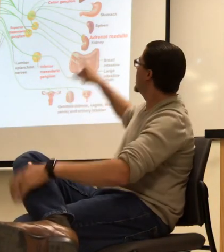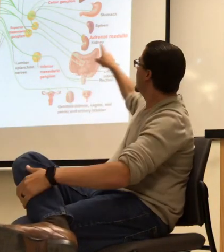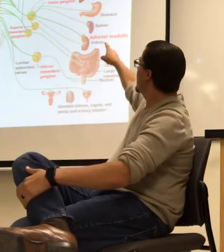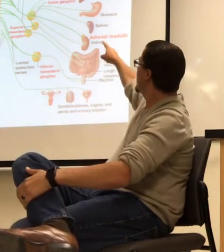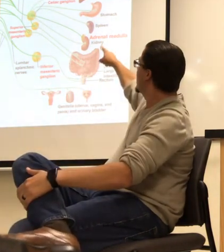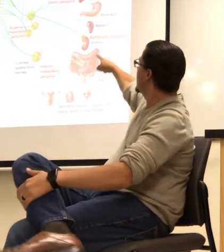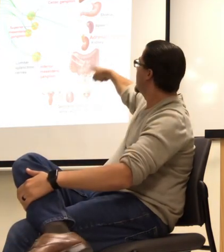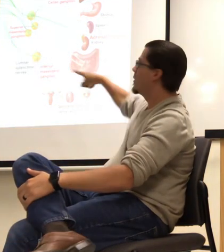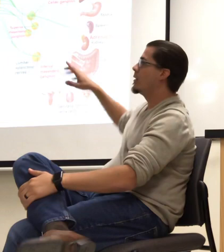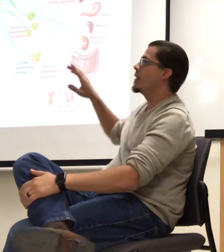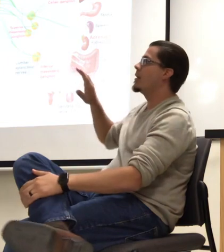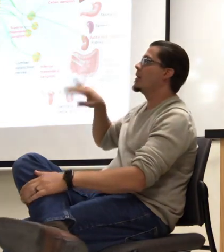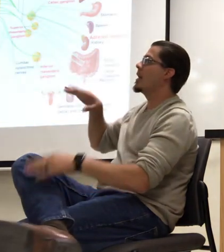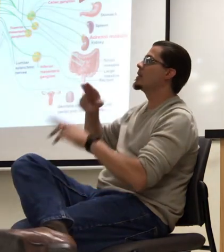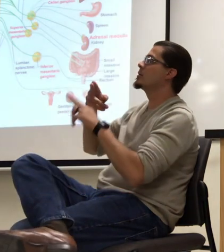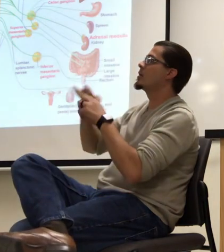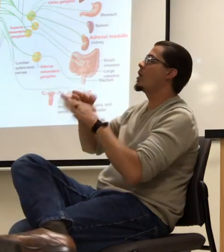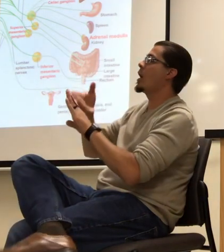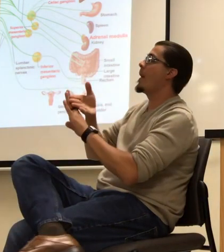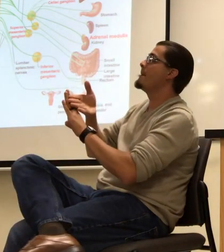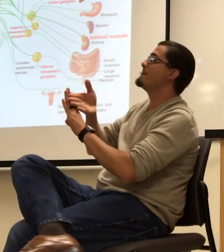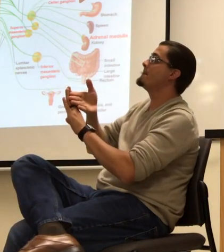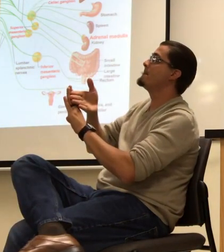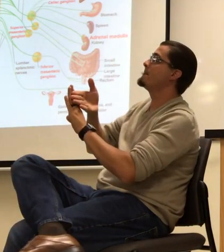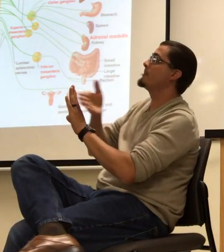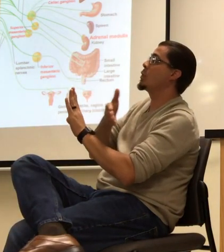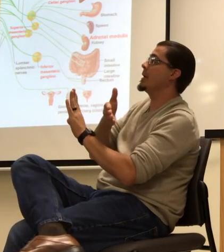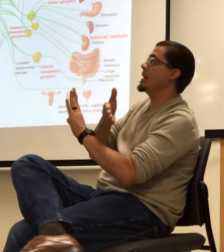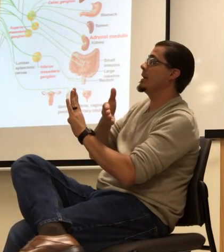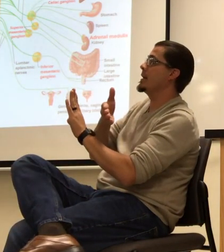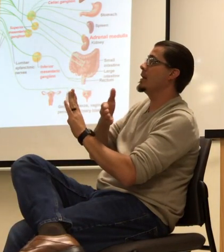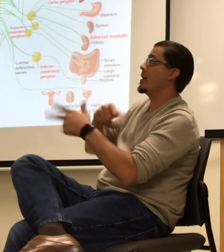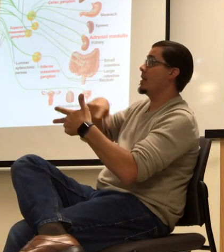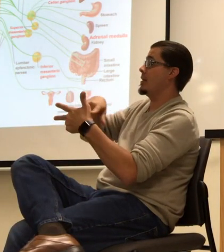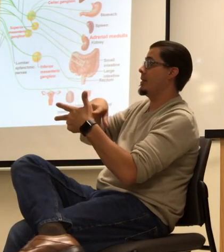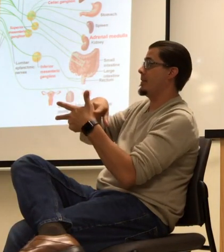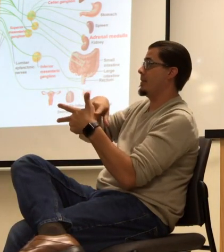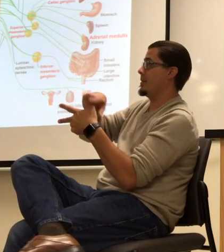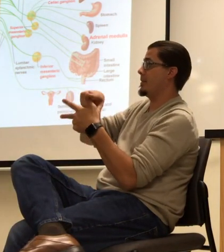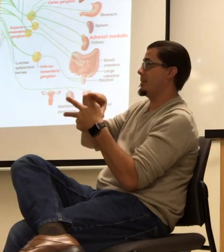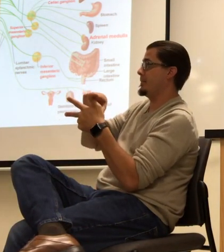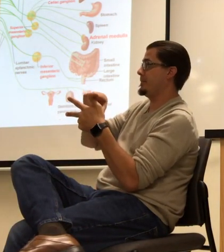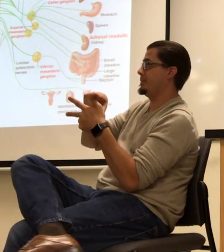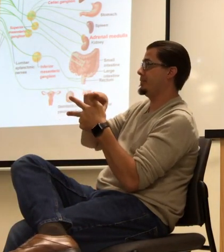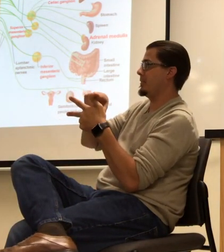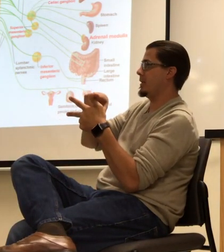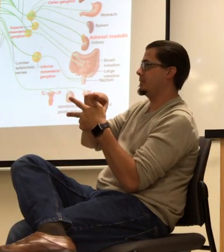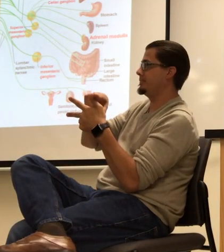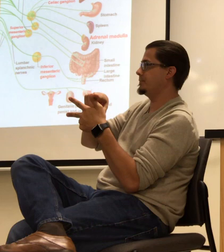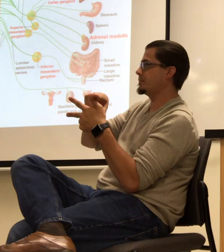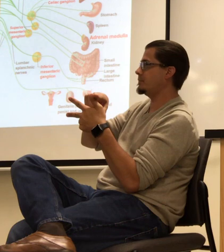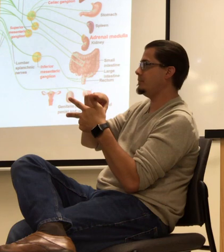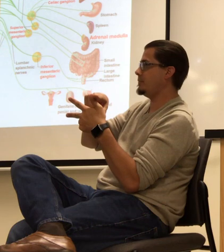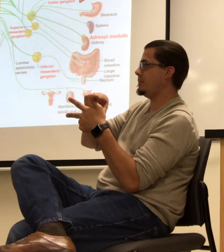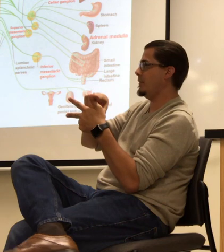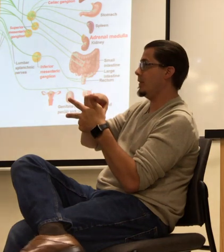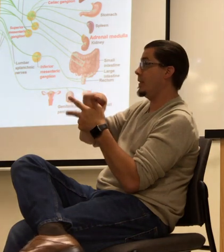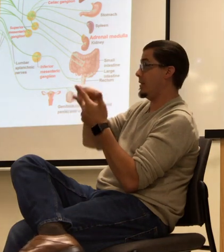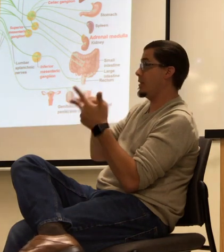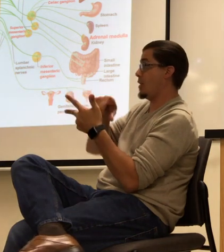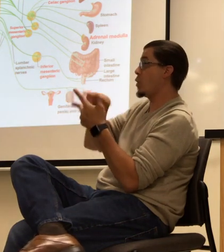prevertebral ganglion. So I'll put a star next to that. And in my illustration here, the prevertebral ganglion